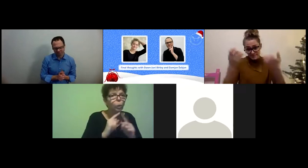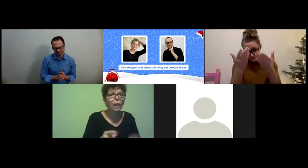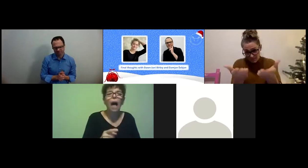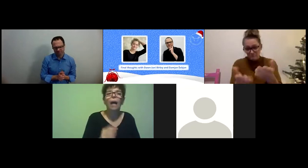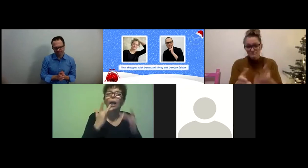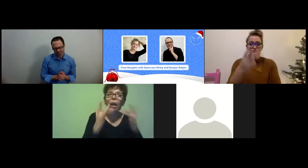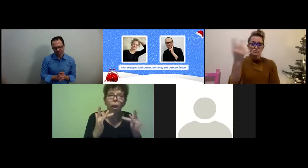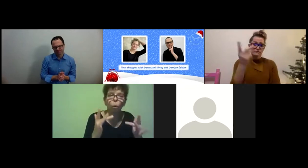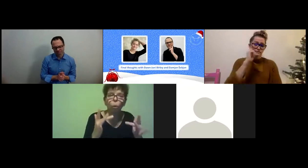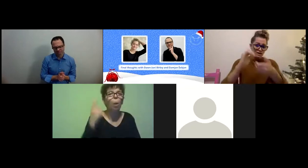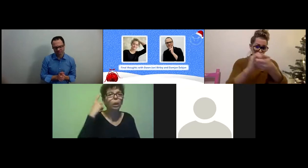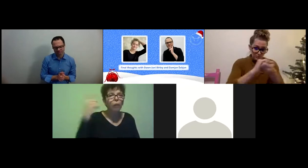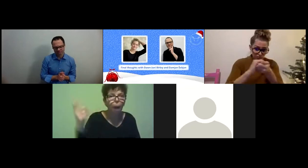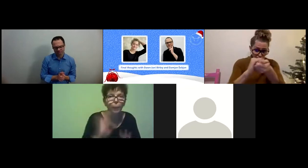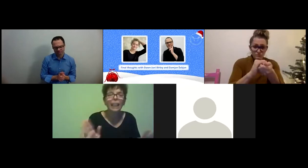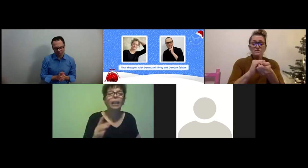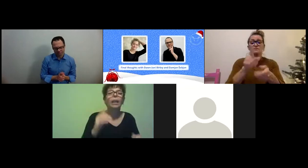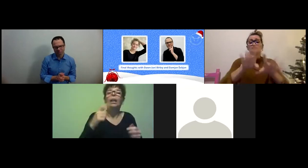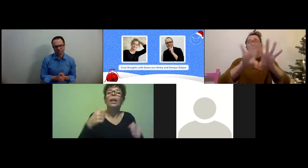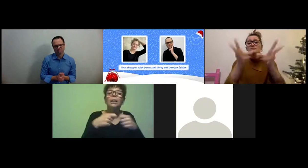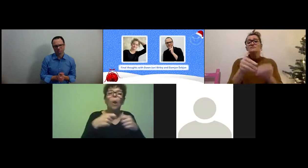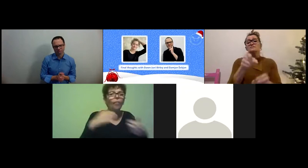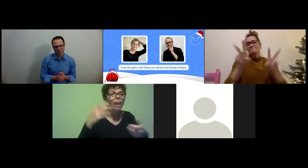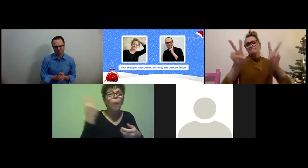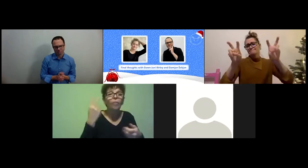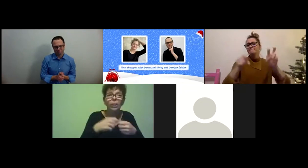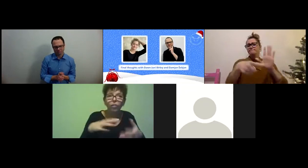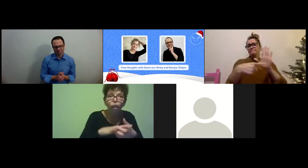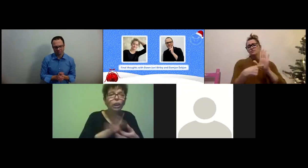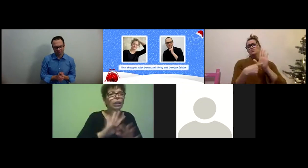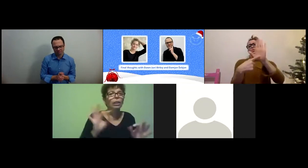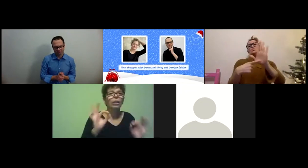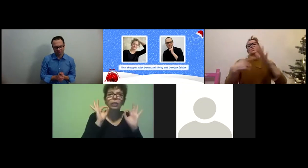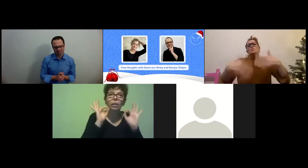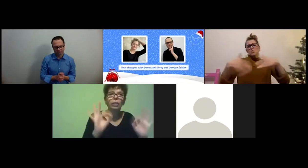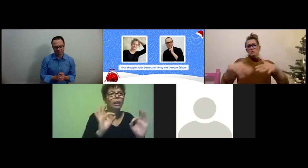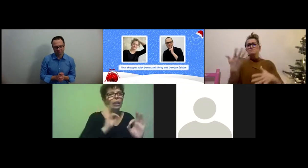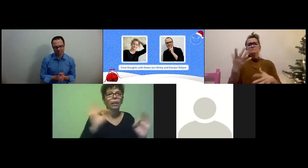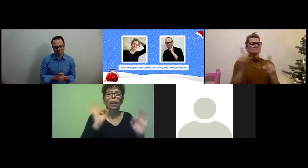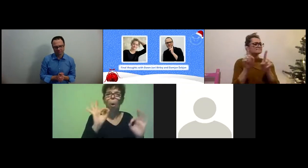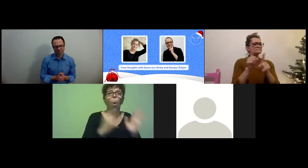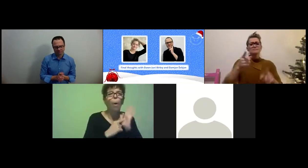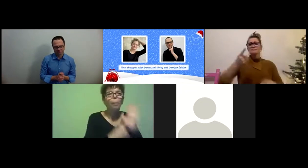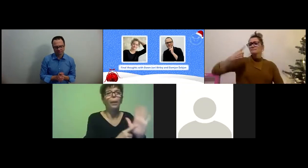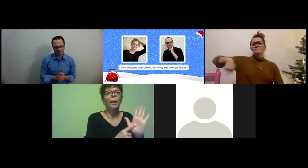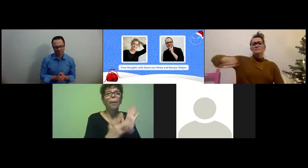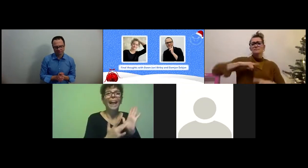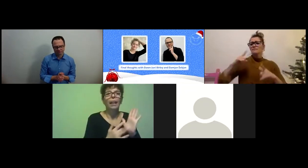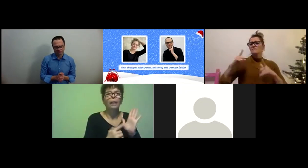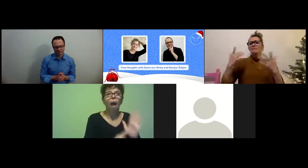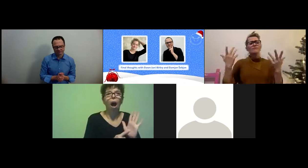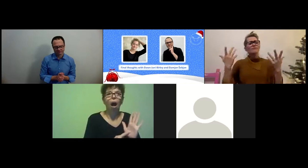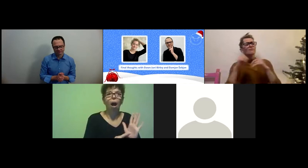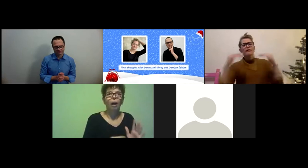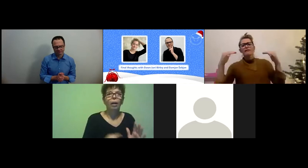basis. Well, just once again, congratulations to you and to Slovenia and the deaf community. You